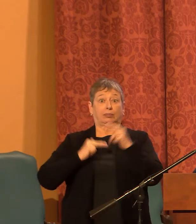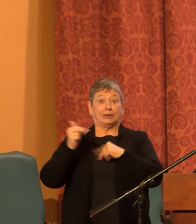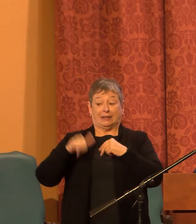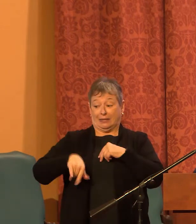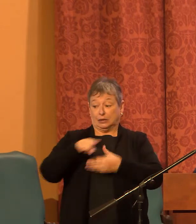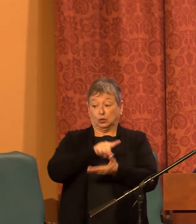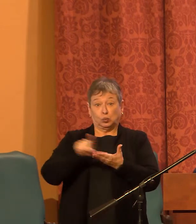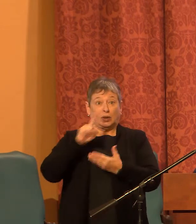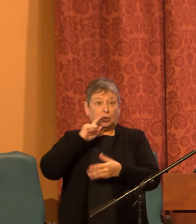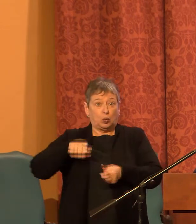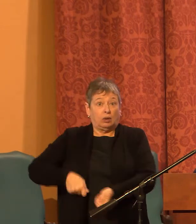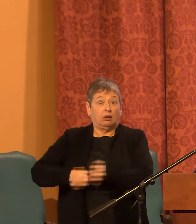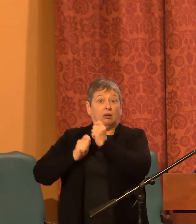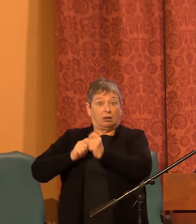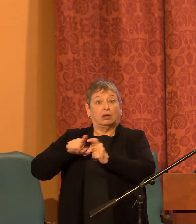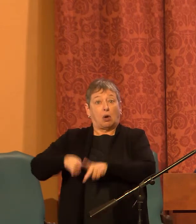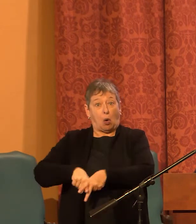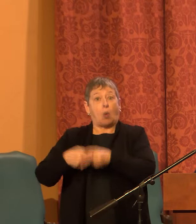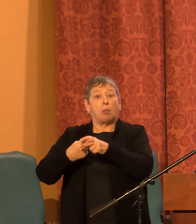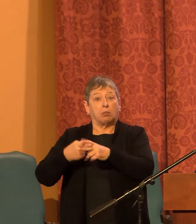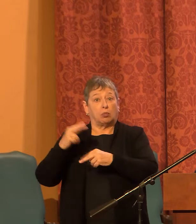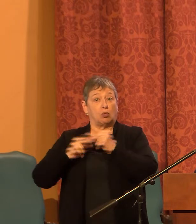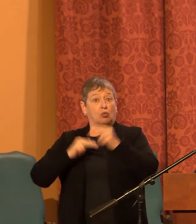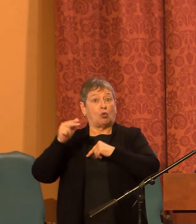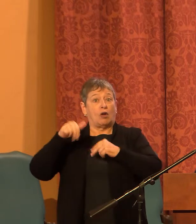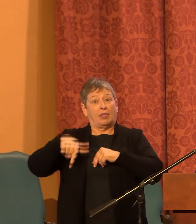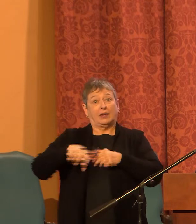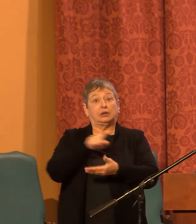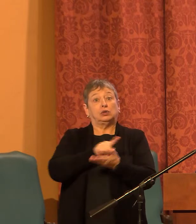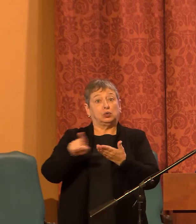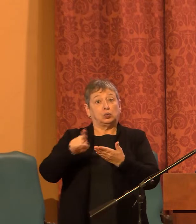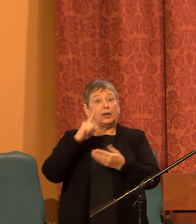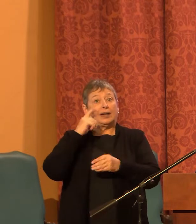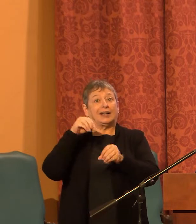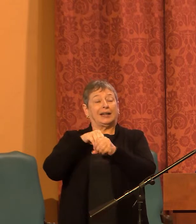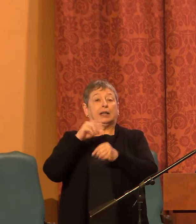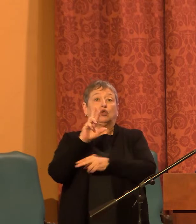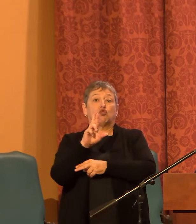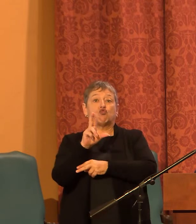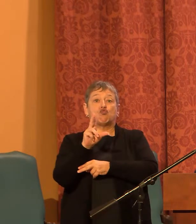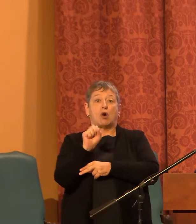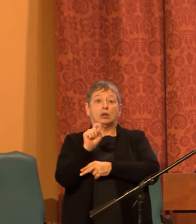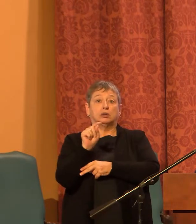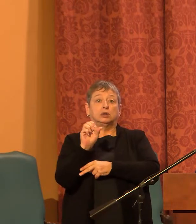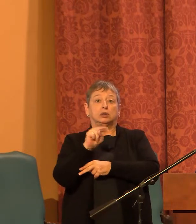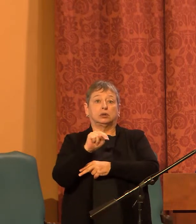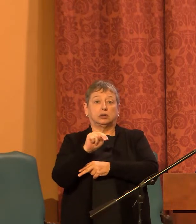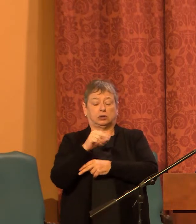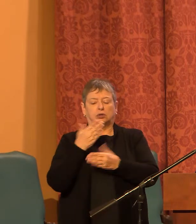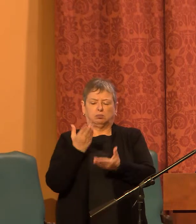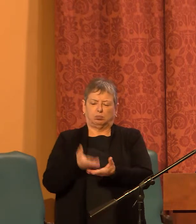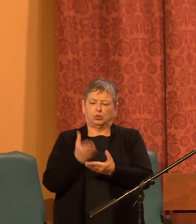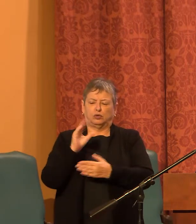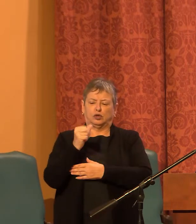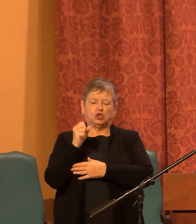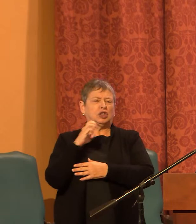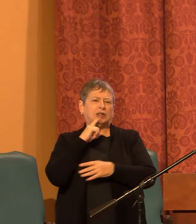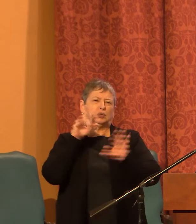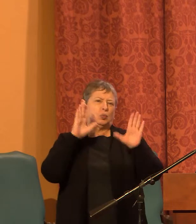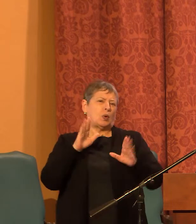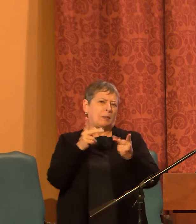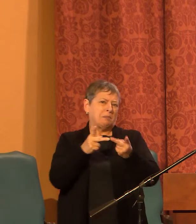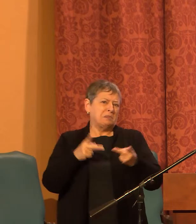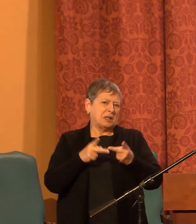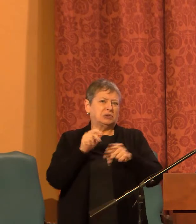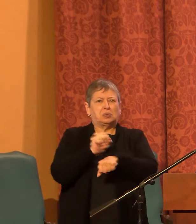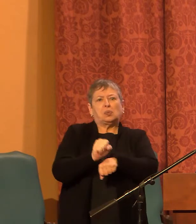week. It is programs like our BEST program that make Chase a great place to work. As a firm, we remain committed to